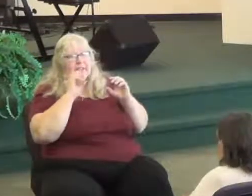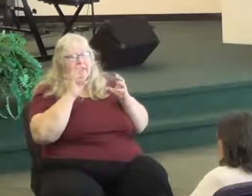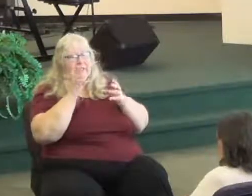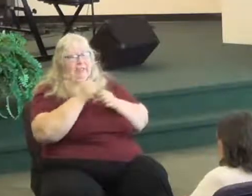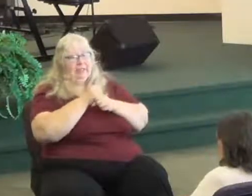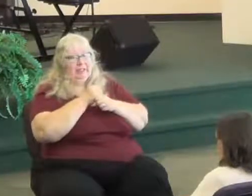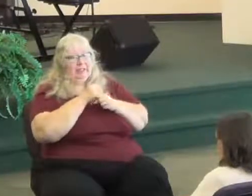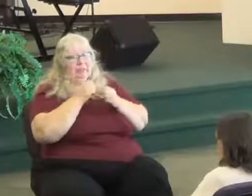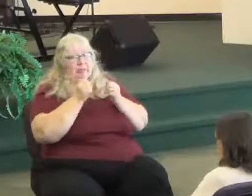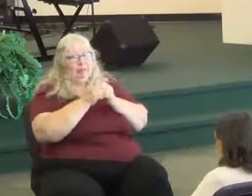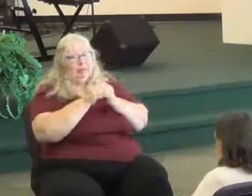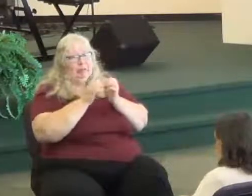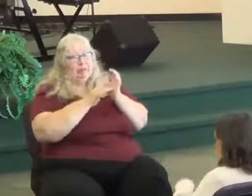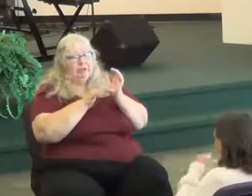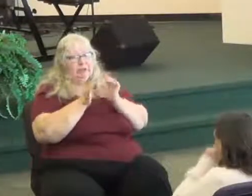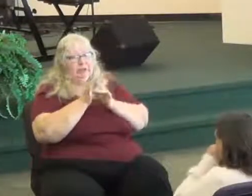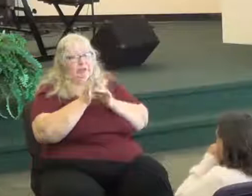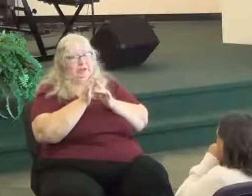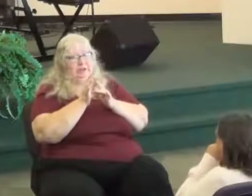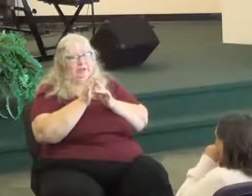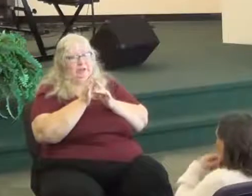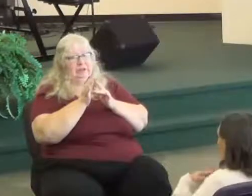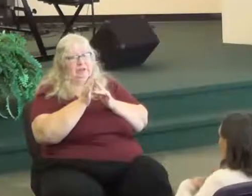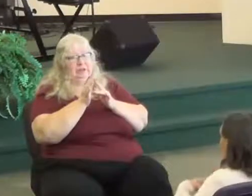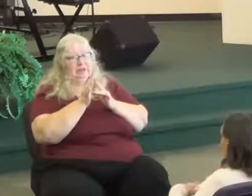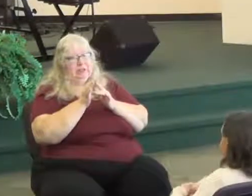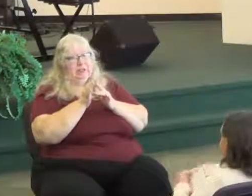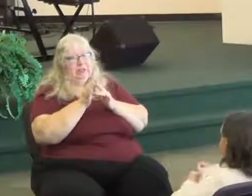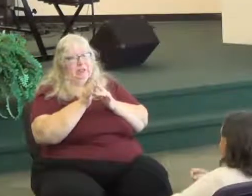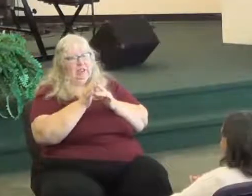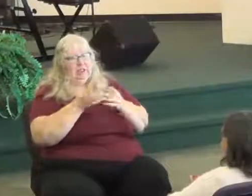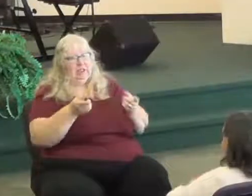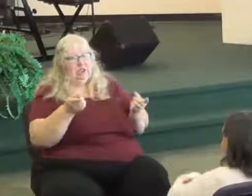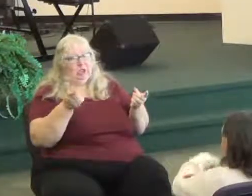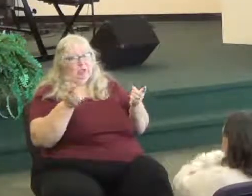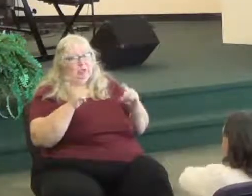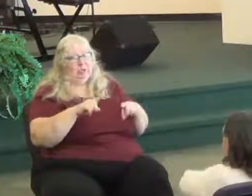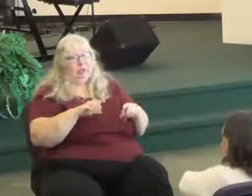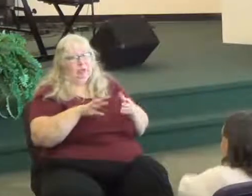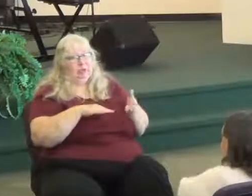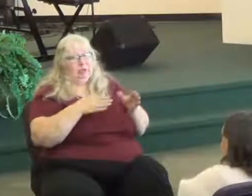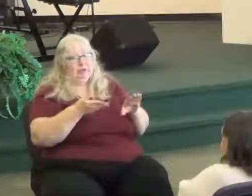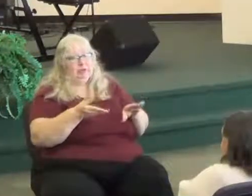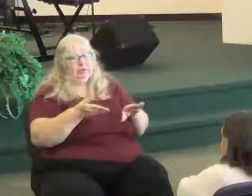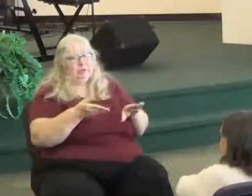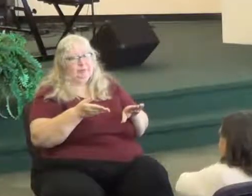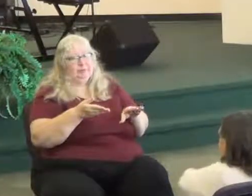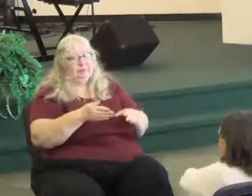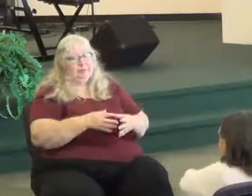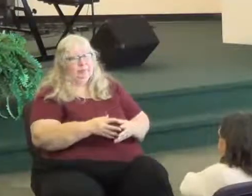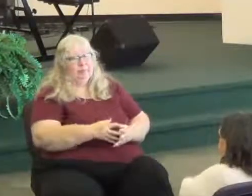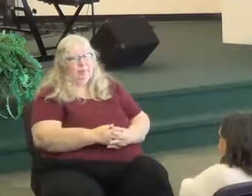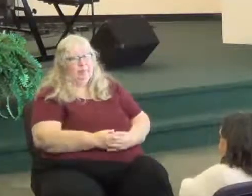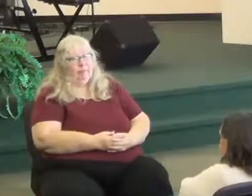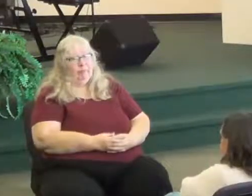at Luke chapter 17, verses 11 through 19, and we're going to read it. And before I read it, the main point of today's